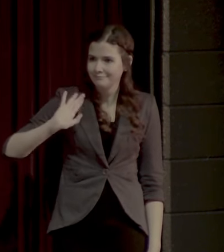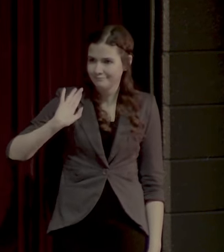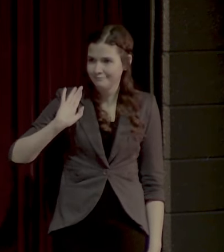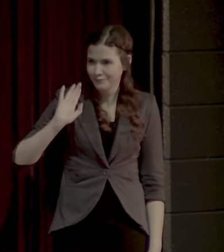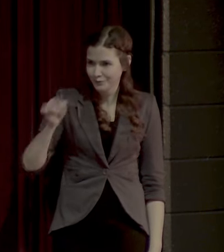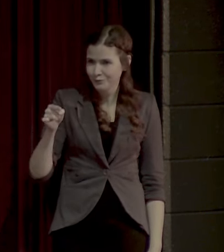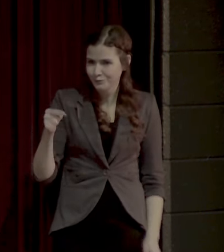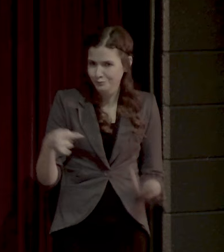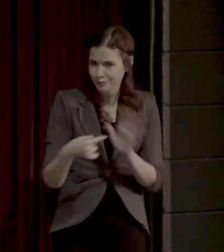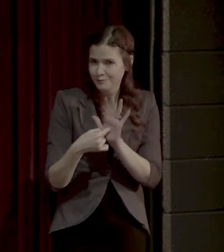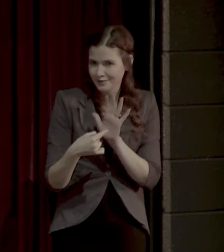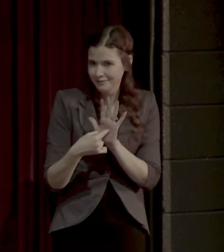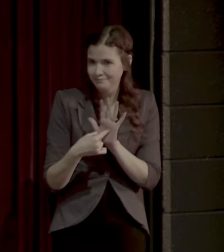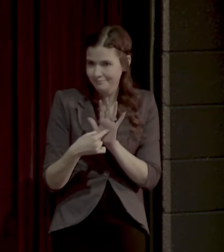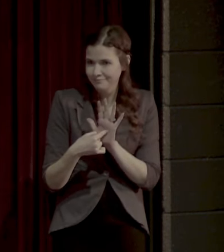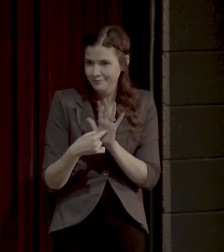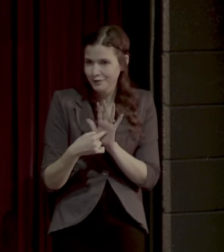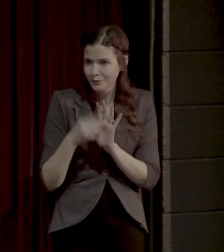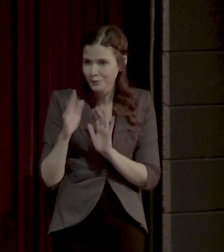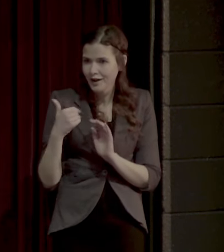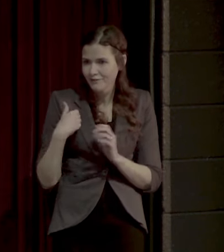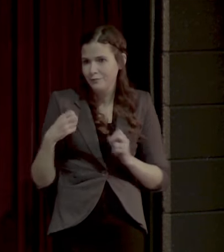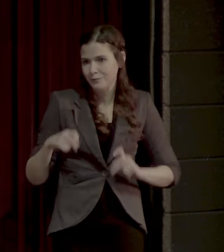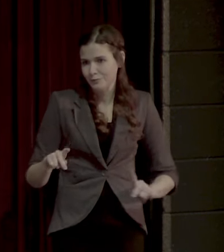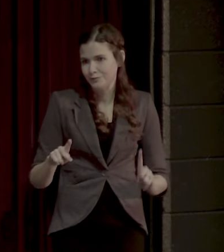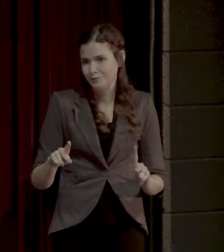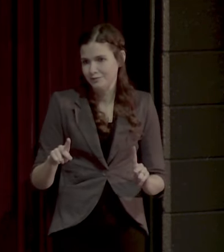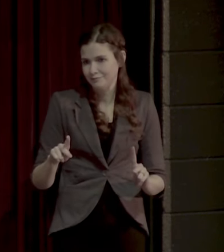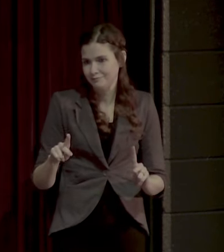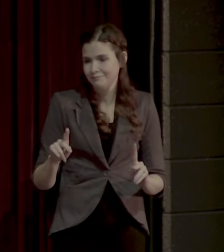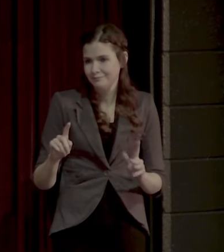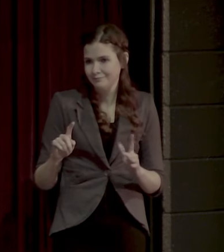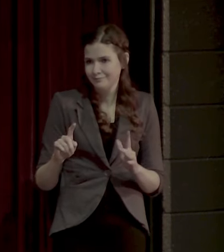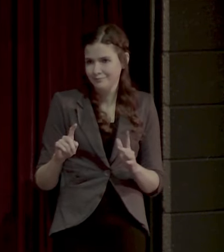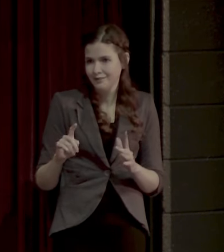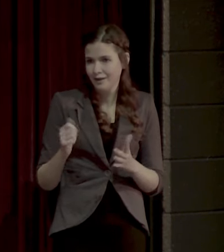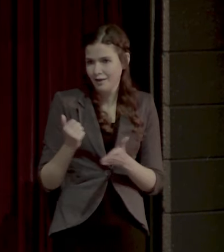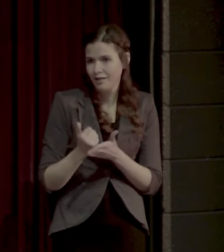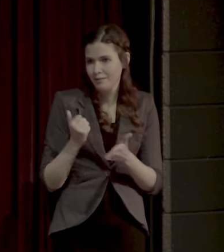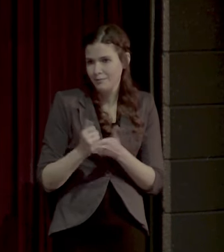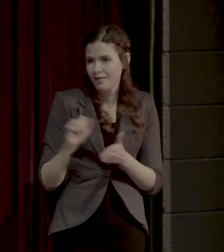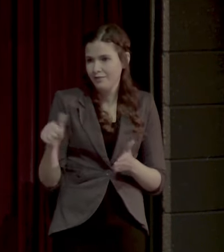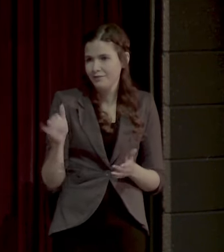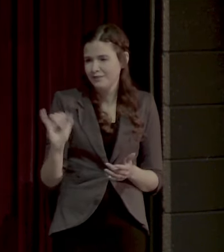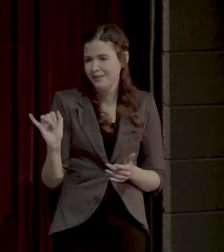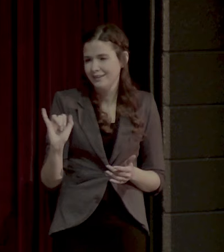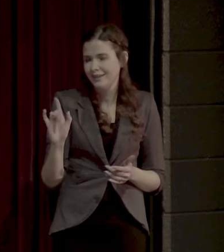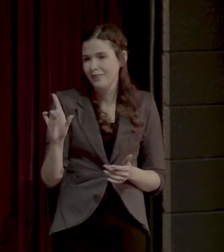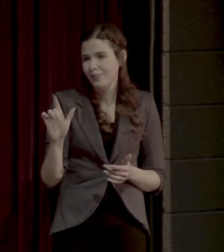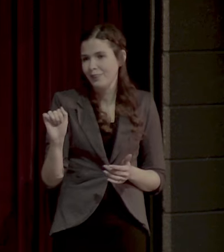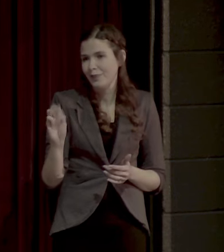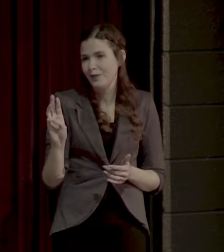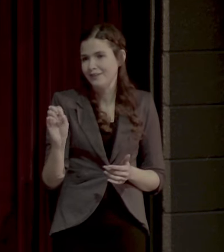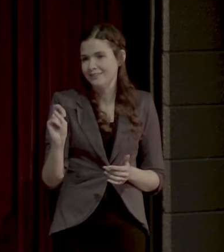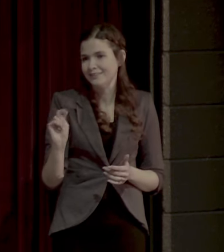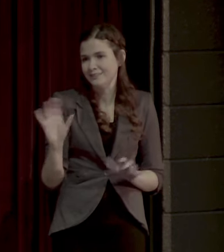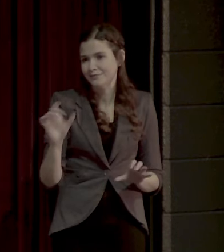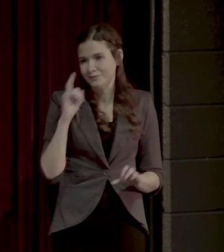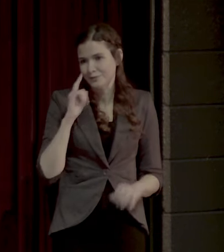you represent. You'll have opportunities to open doors for others, just like Lawson did for me.